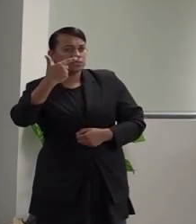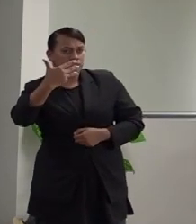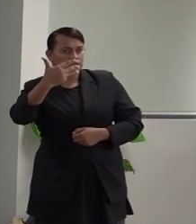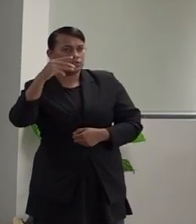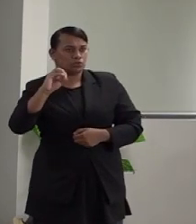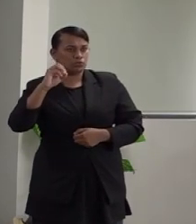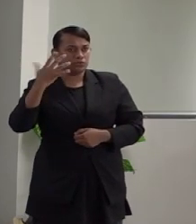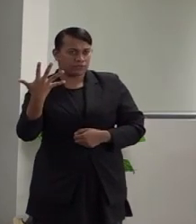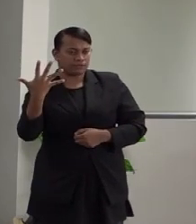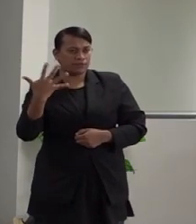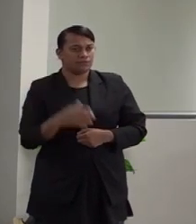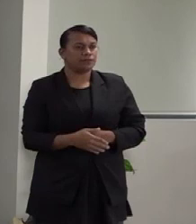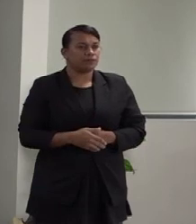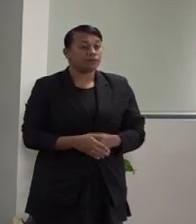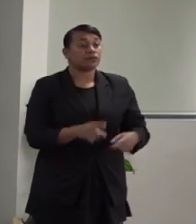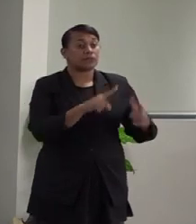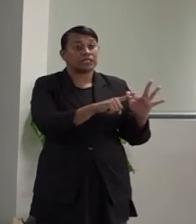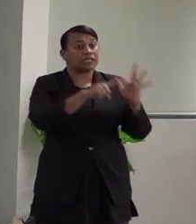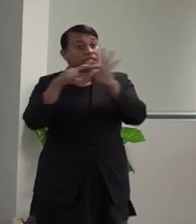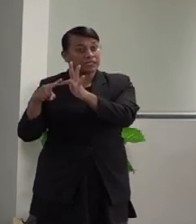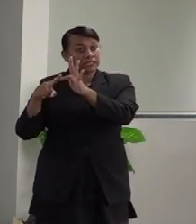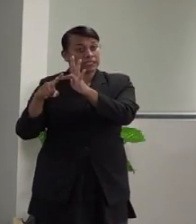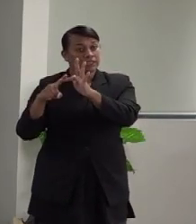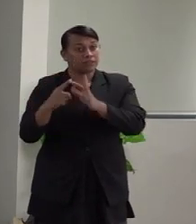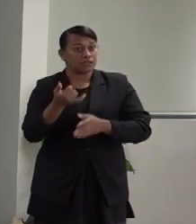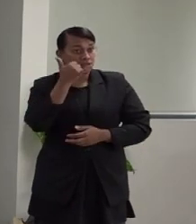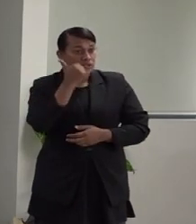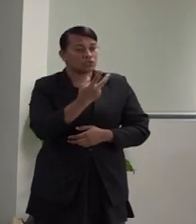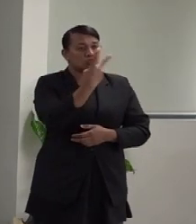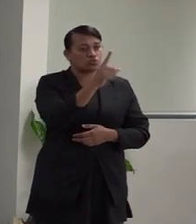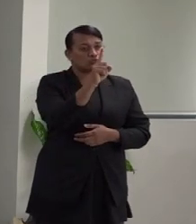221-9905. In the Eastern Division,